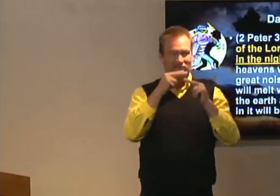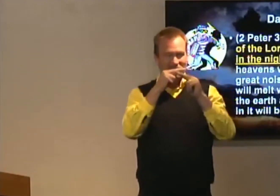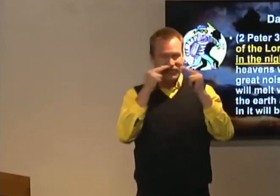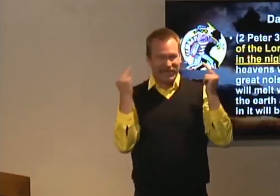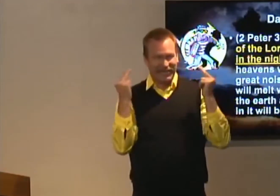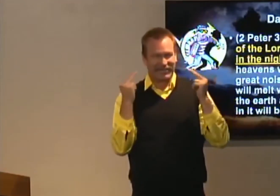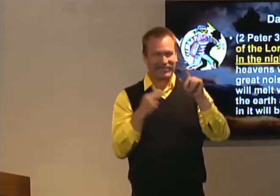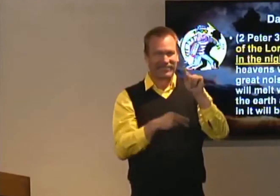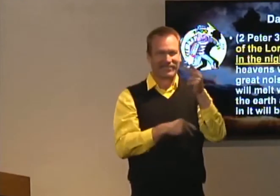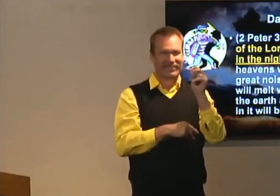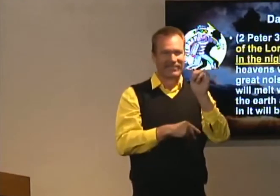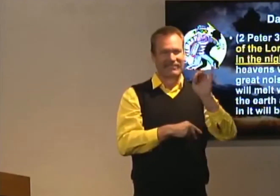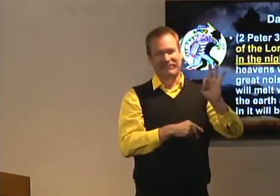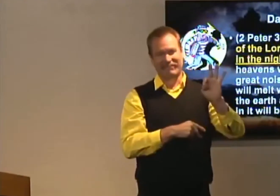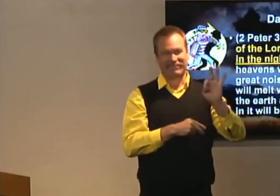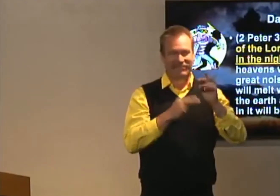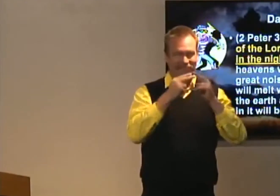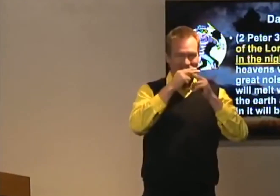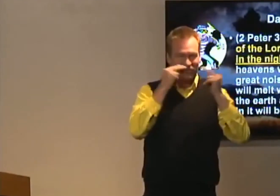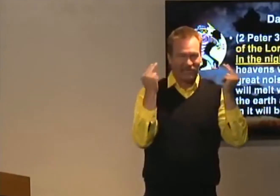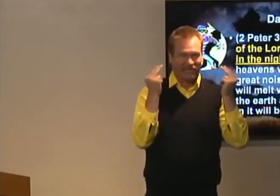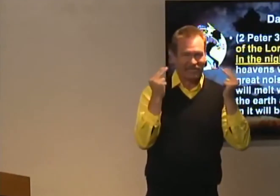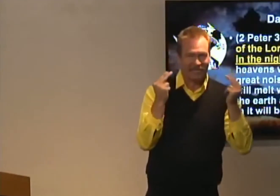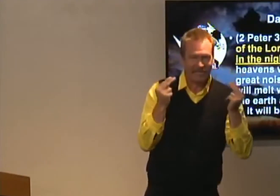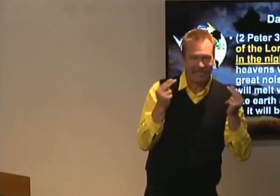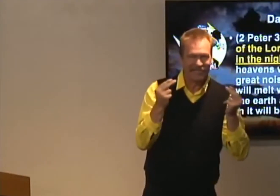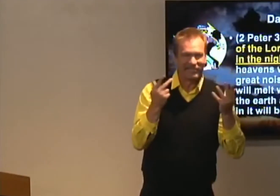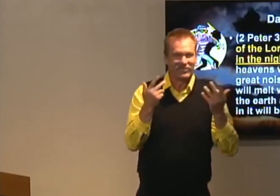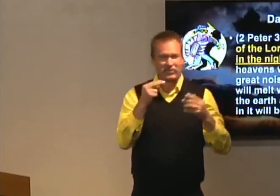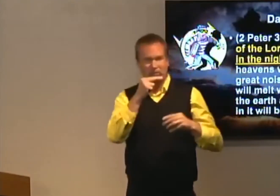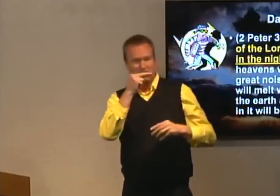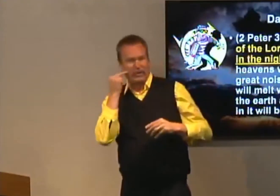Someone who comes, a robber, a thief.